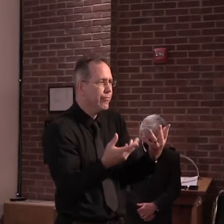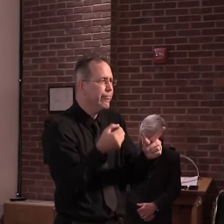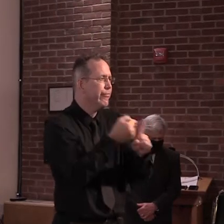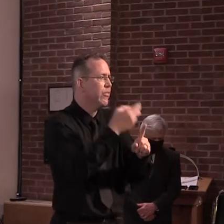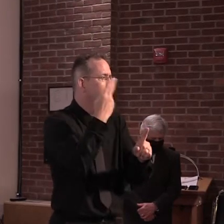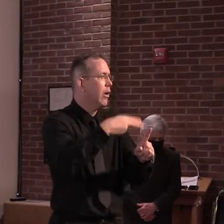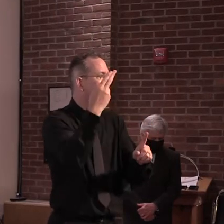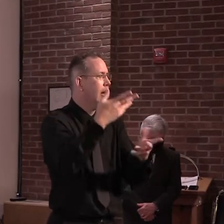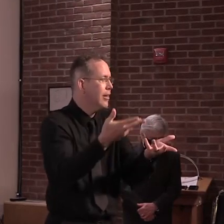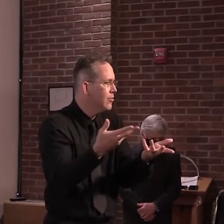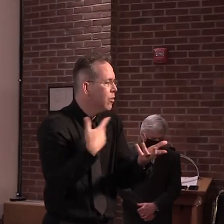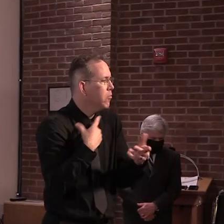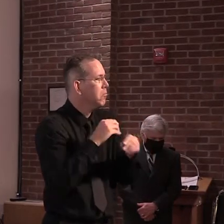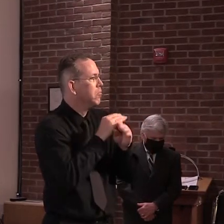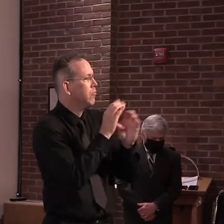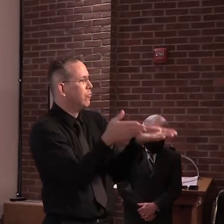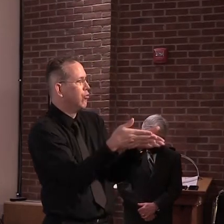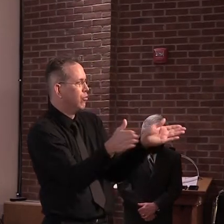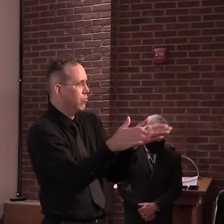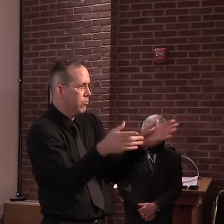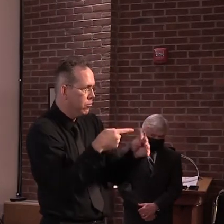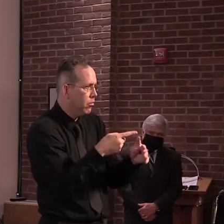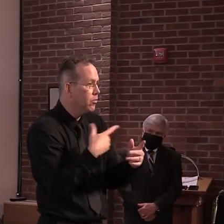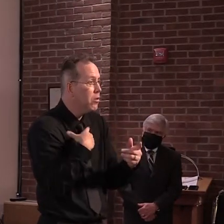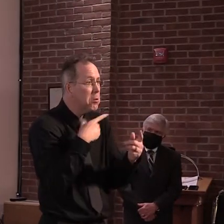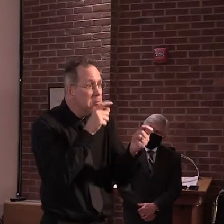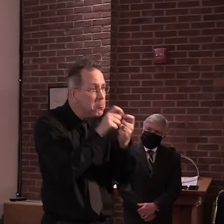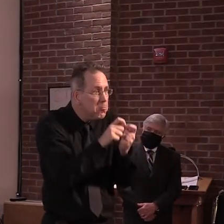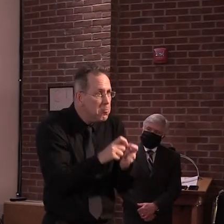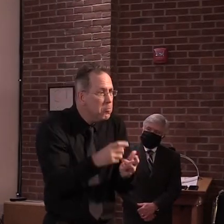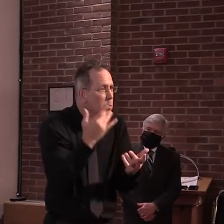explain why the Navajos have had a tougher time.